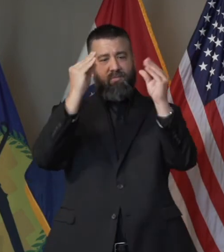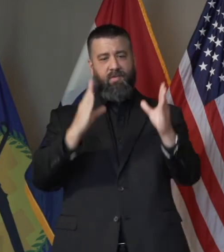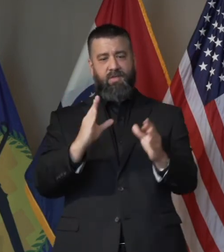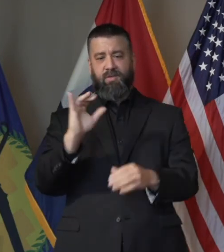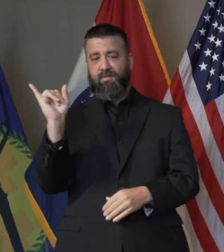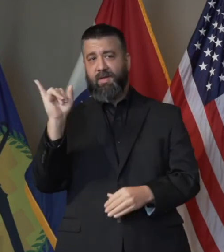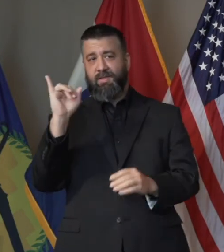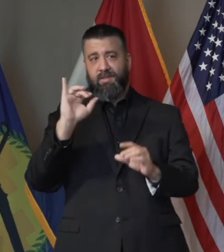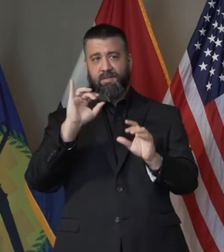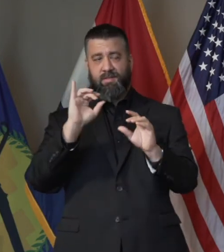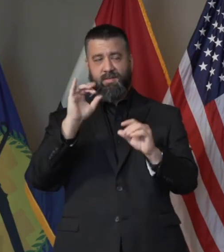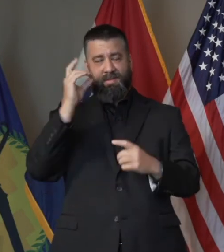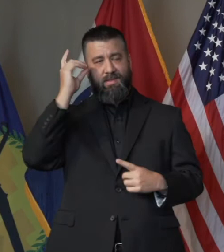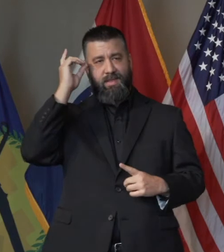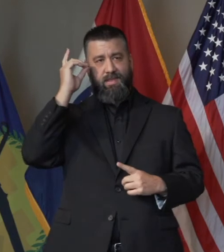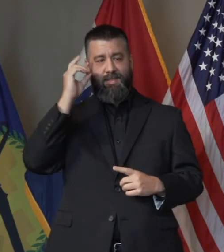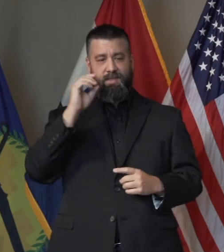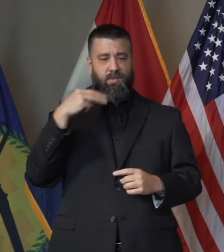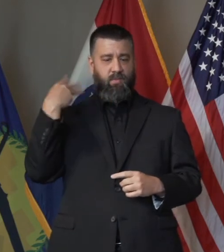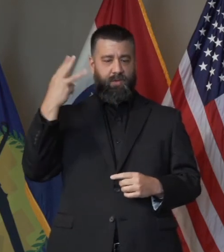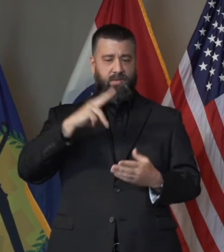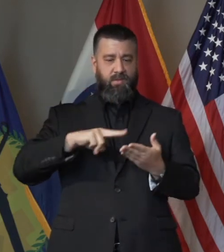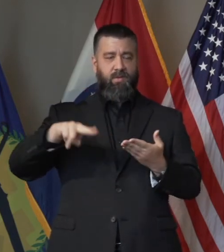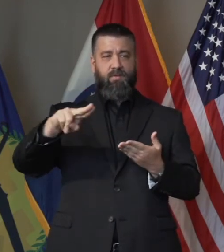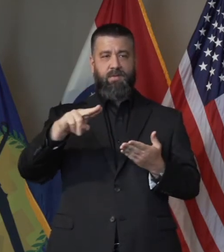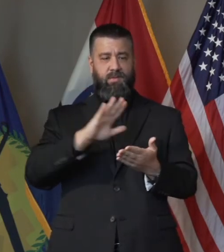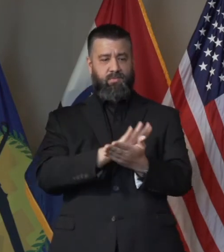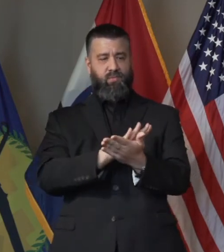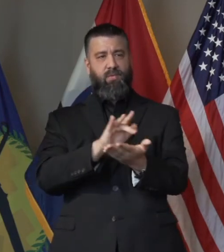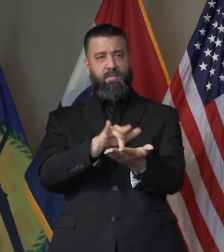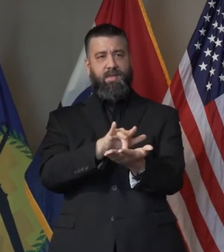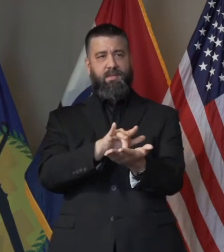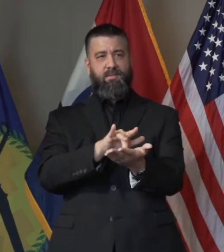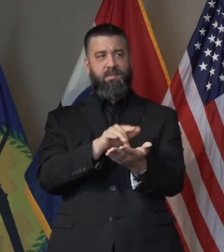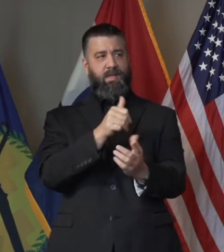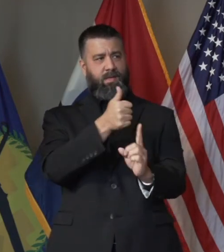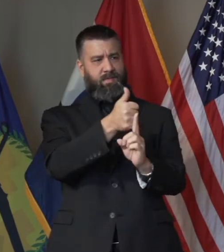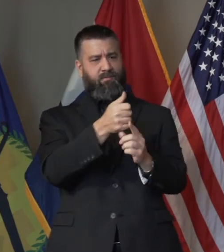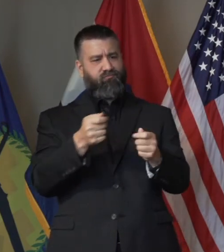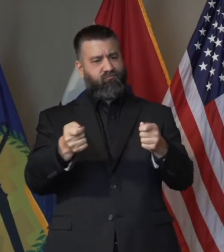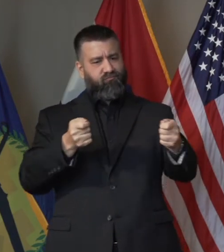University School of Medicine and a leader in this prevalence study. Dr. Gang.